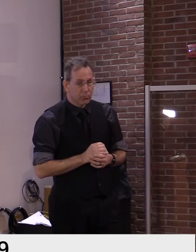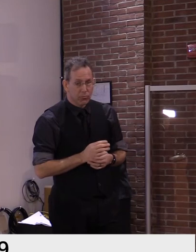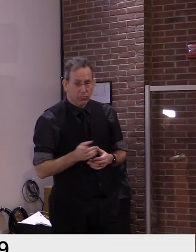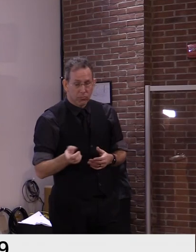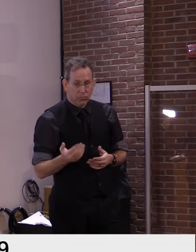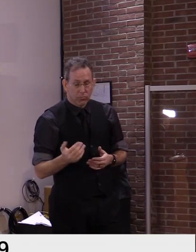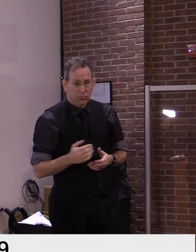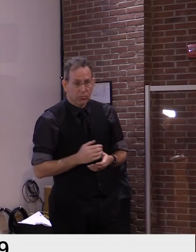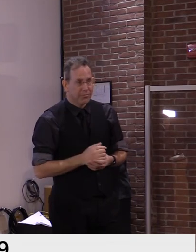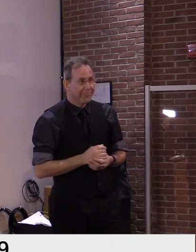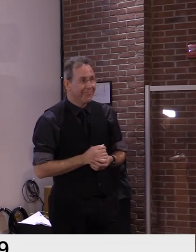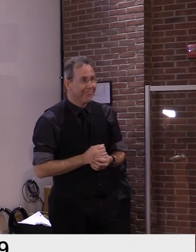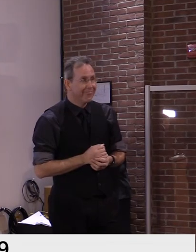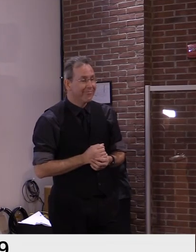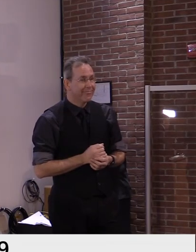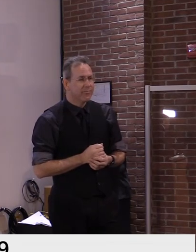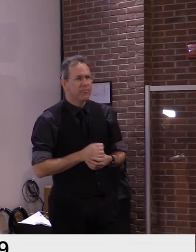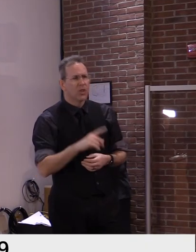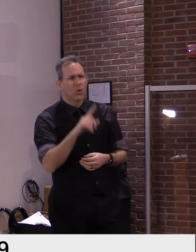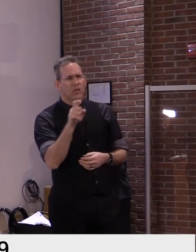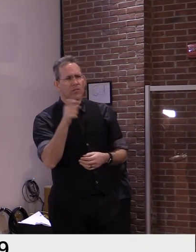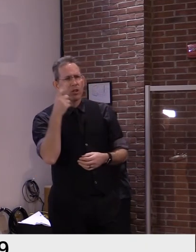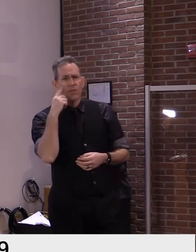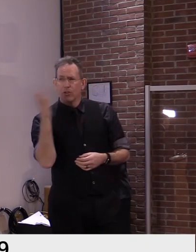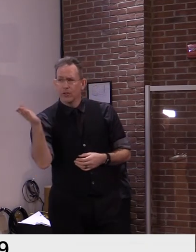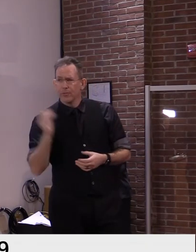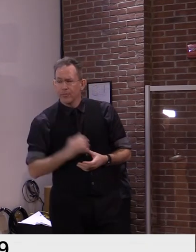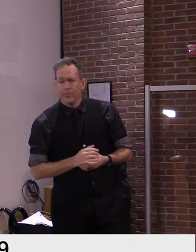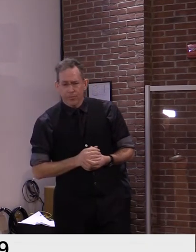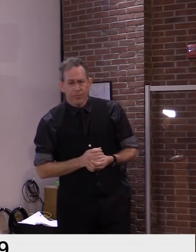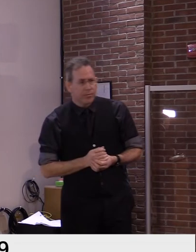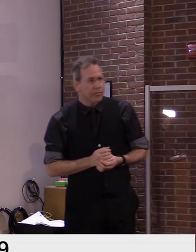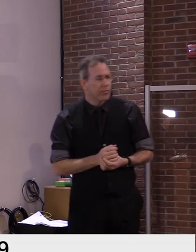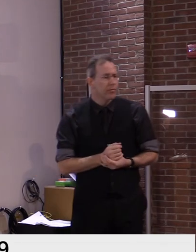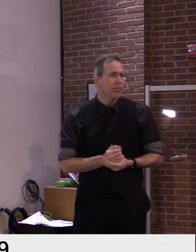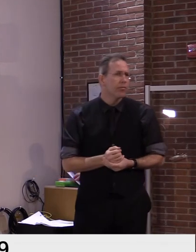Governor, I have heard,